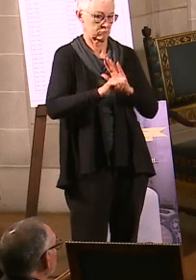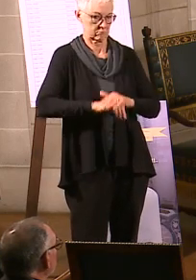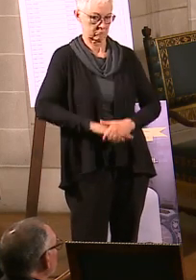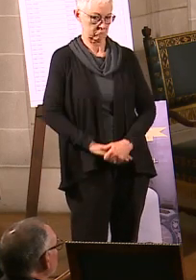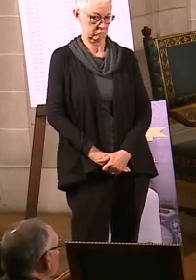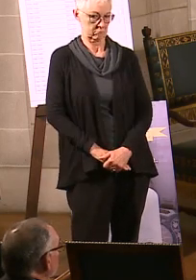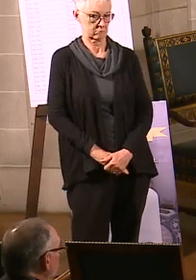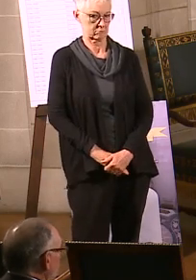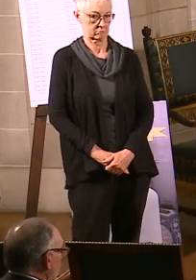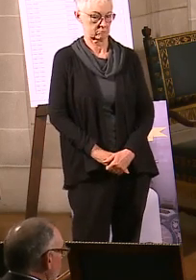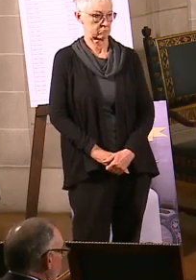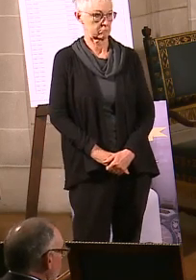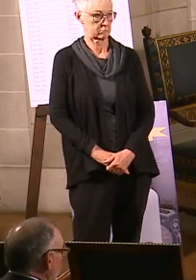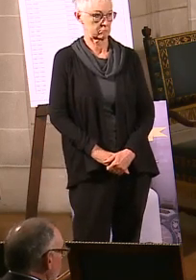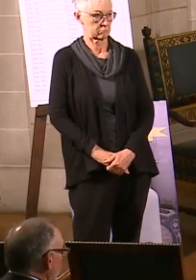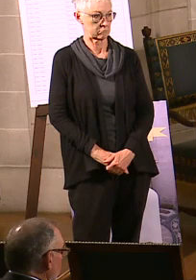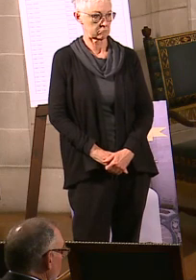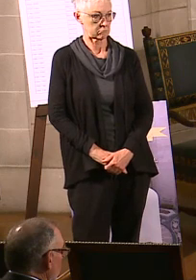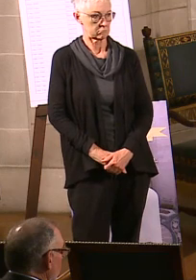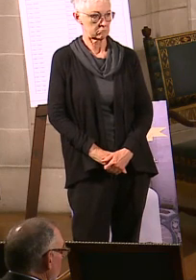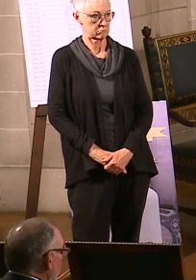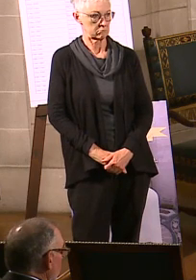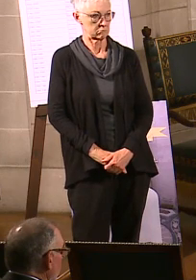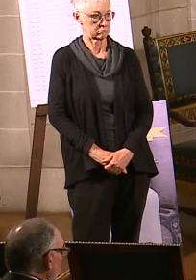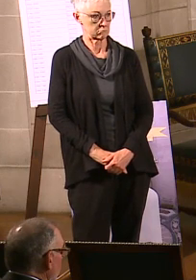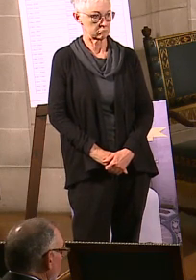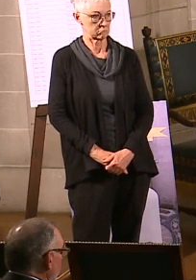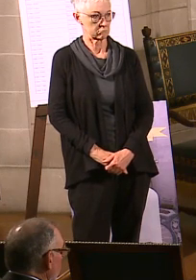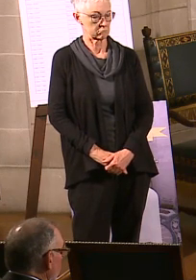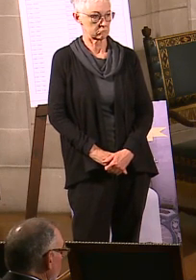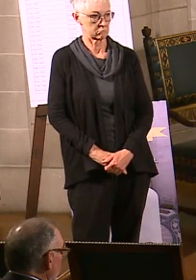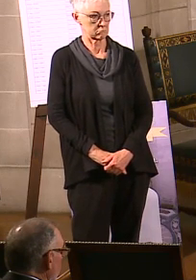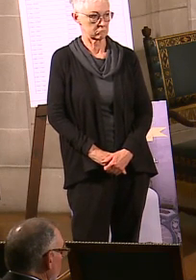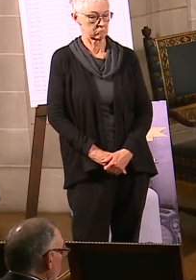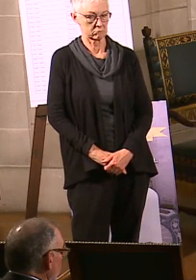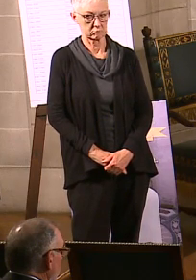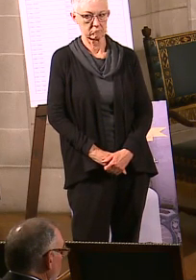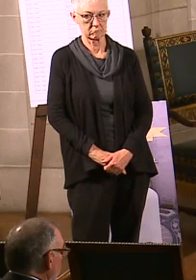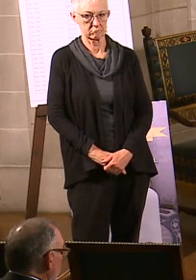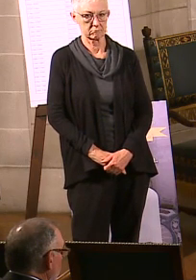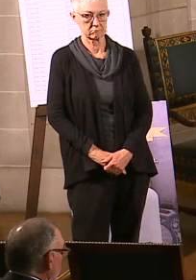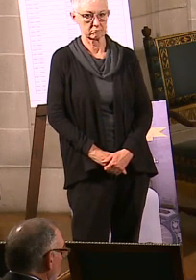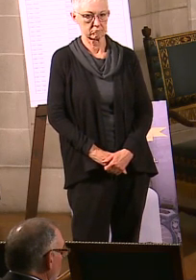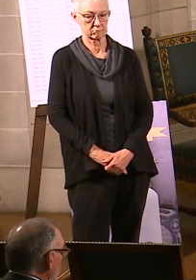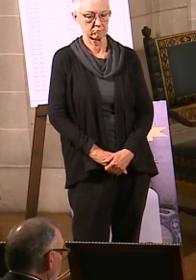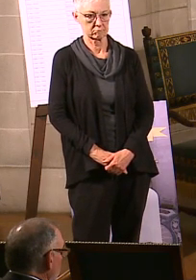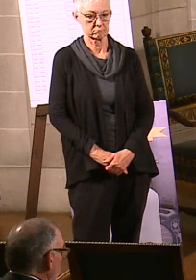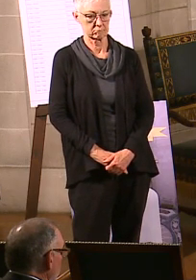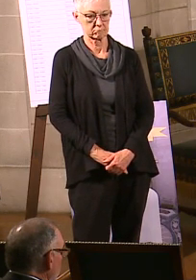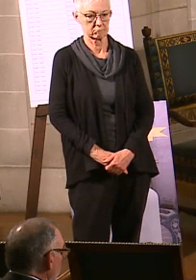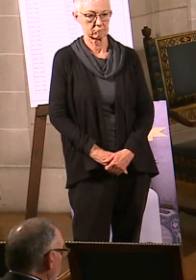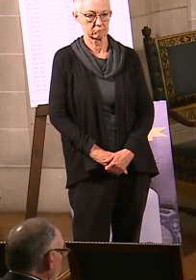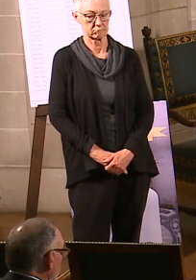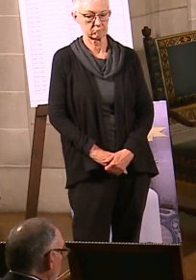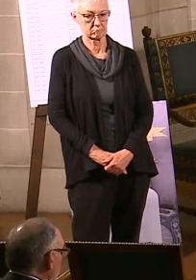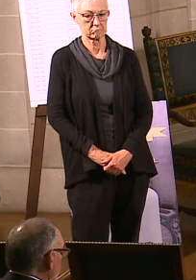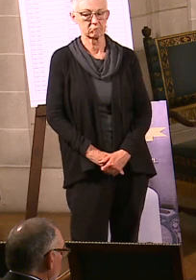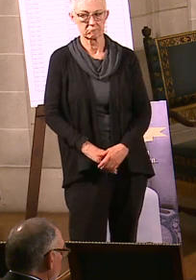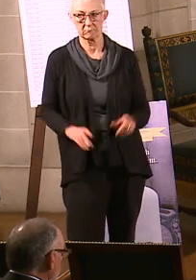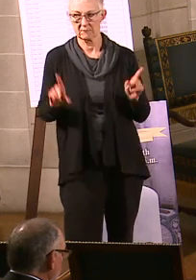you think ongoing social distancing means that Husker football, at least without fans, is unlikely this fall?